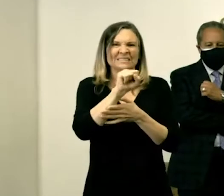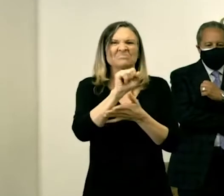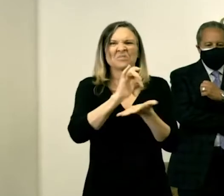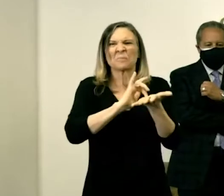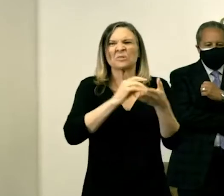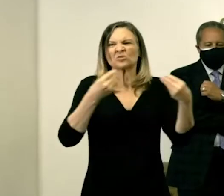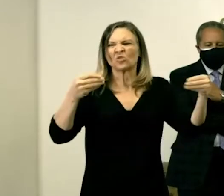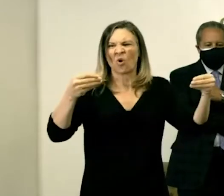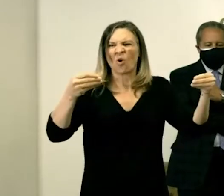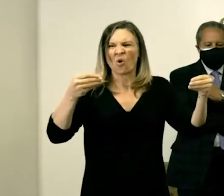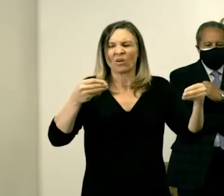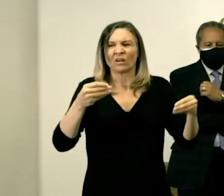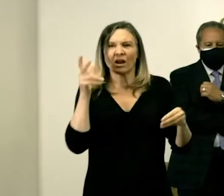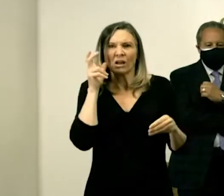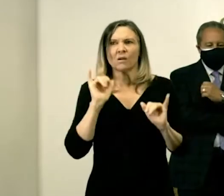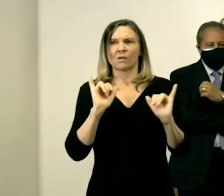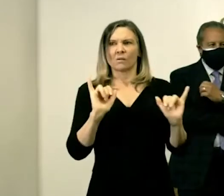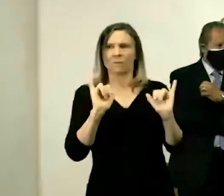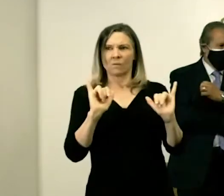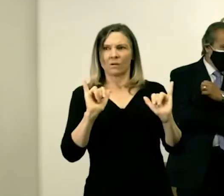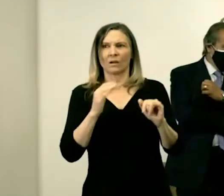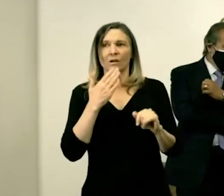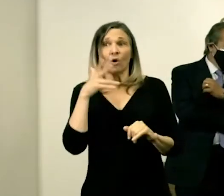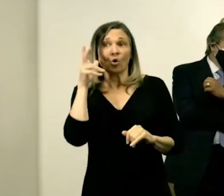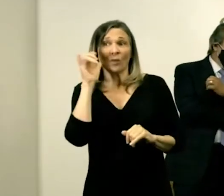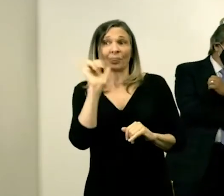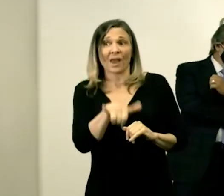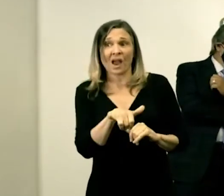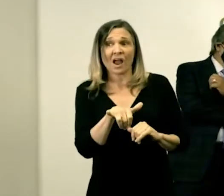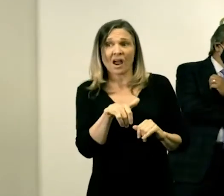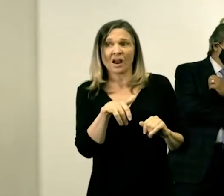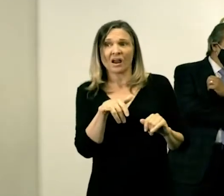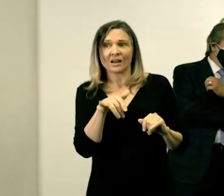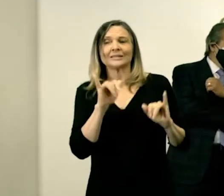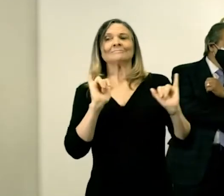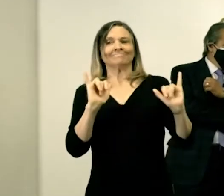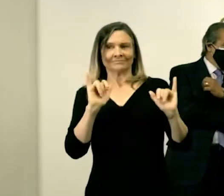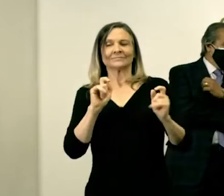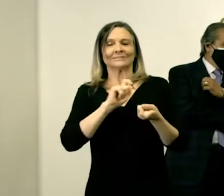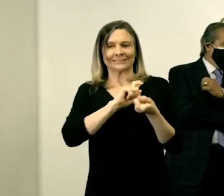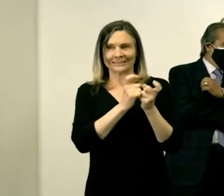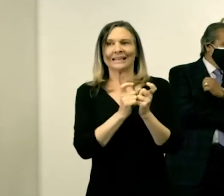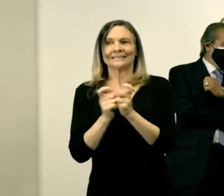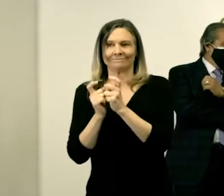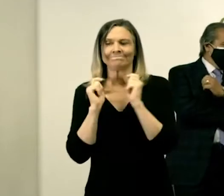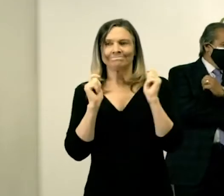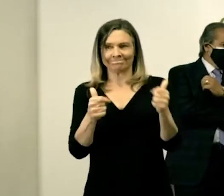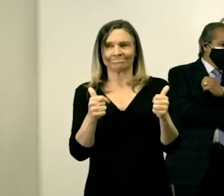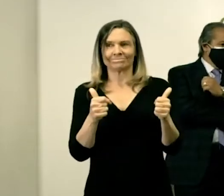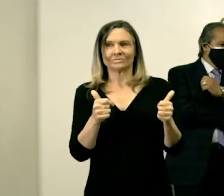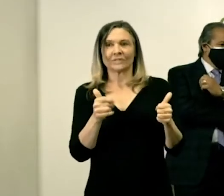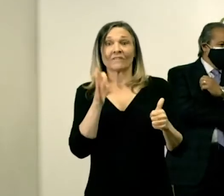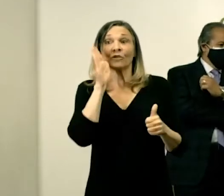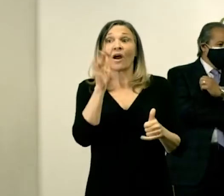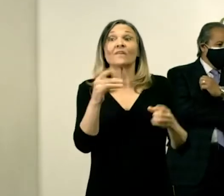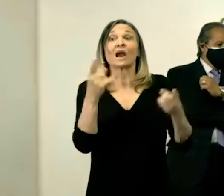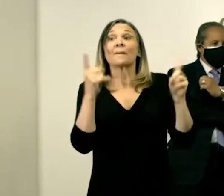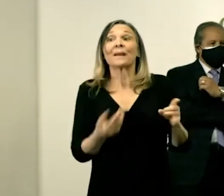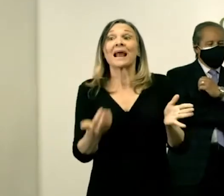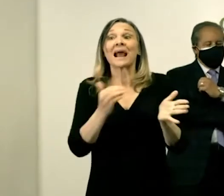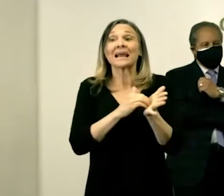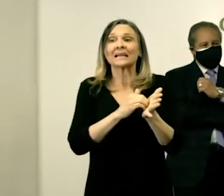make sure that we correct it. It's good to hear that it was corrected immediately. And if things like this come up in the future, it is